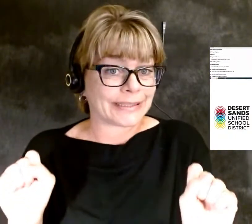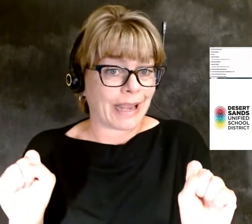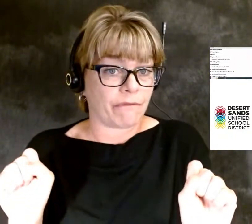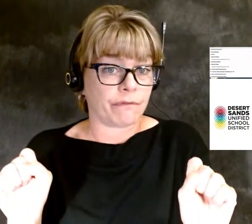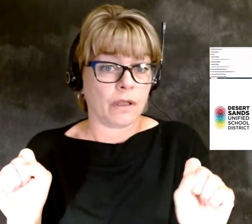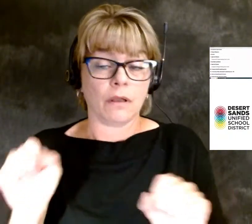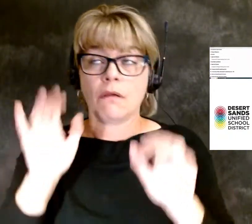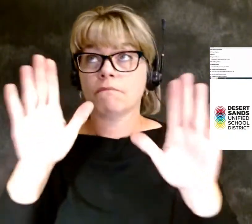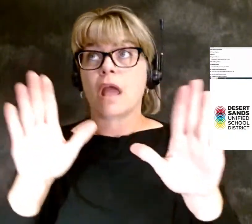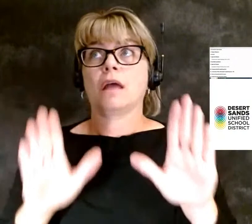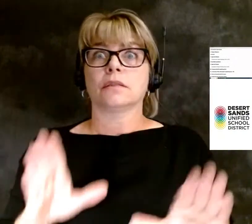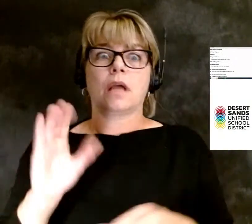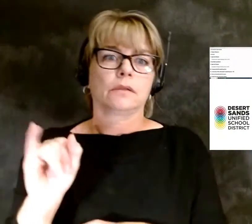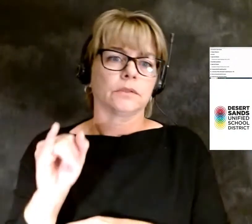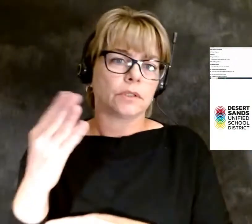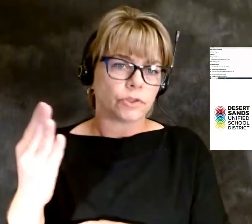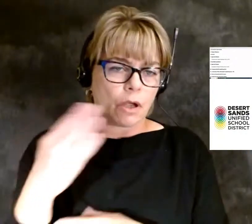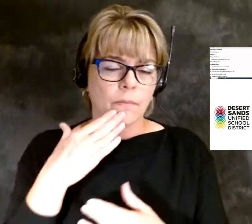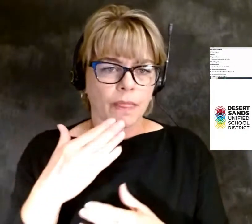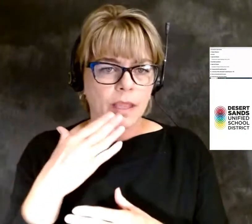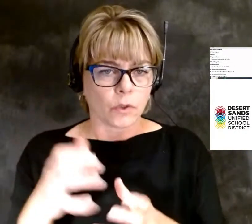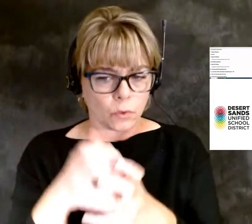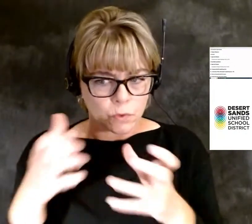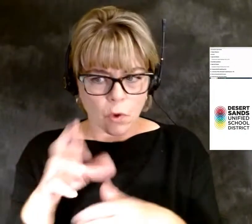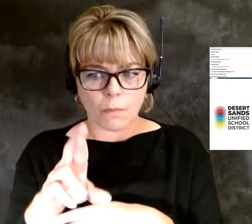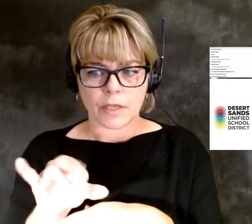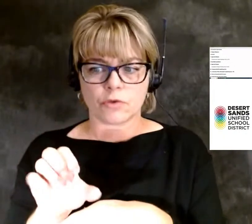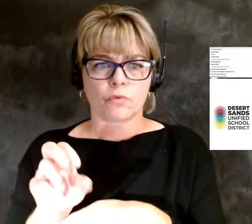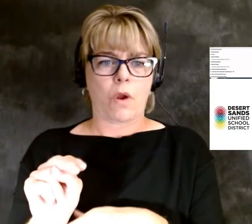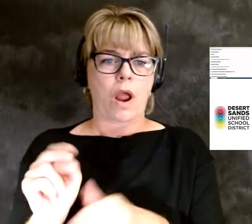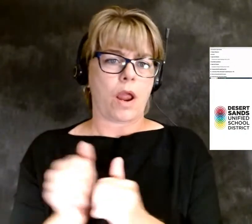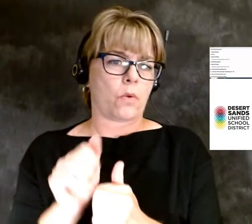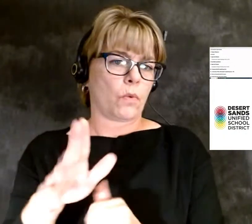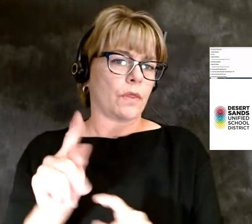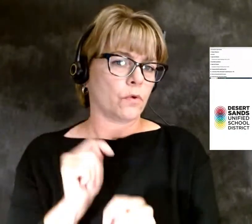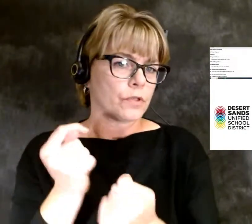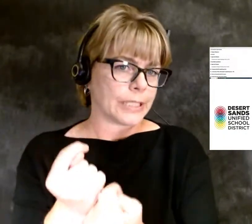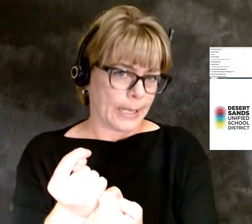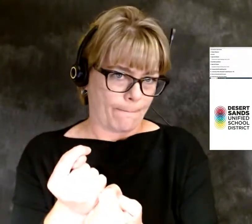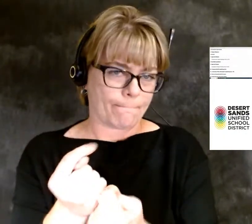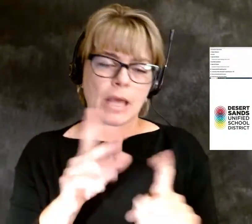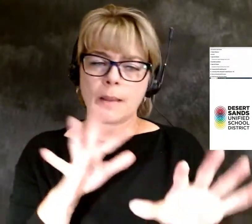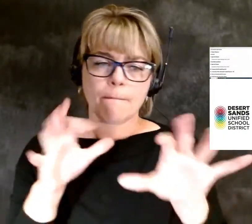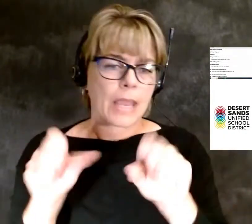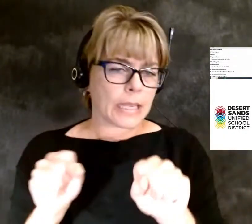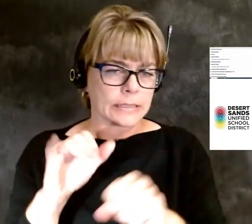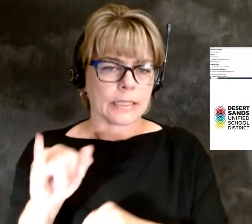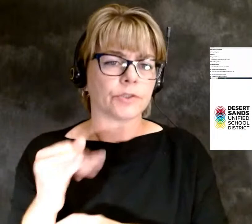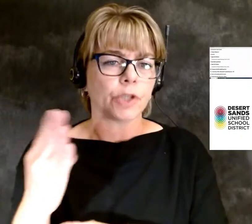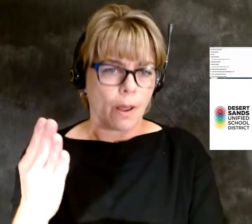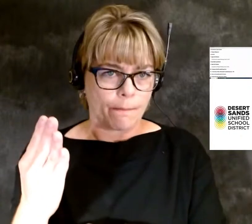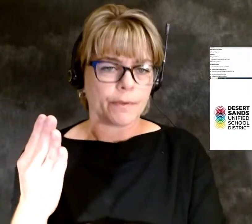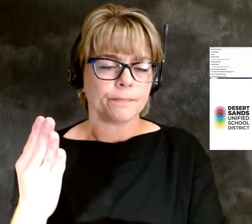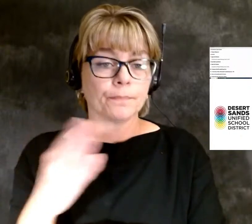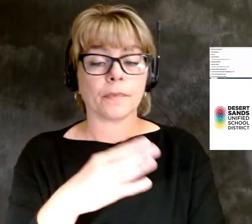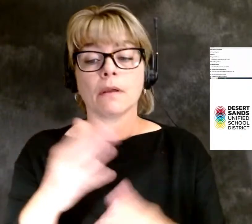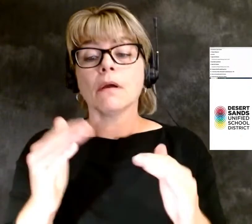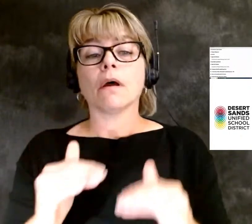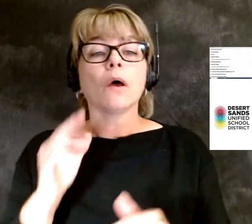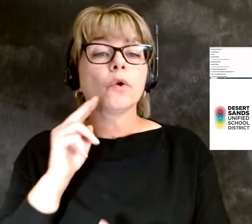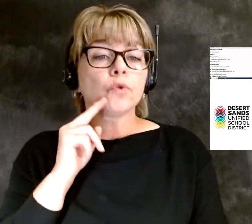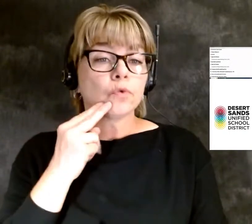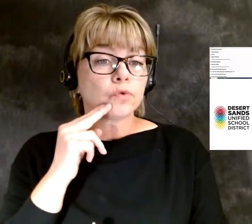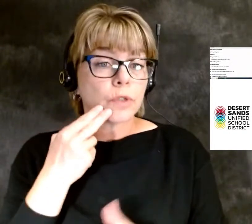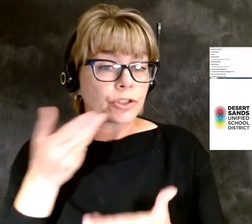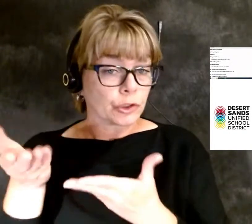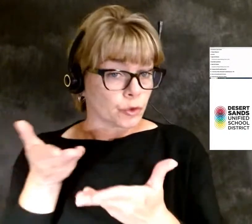Fantastic job. Thank you so much, Ryan, with your team. You did an awesome job. And Nutrition Services, of course,